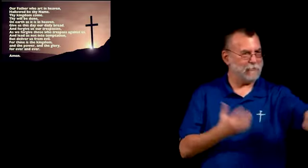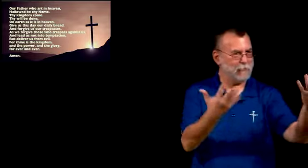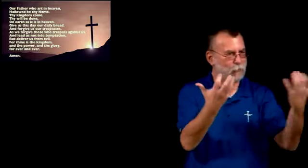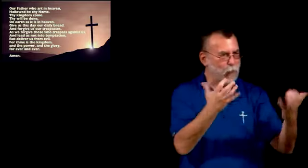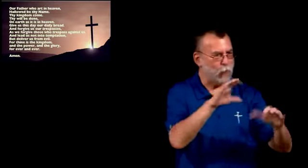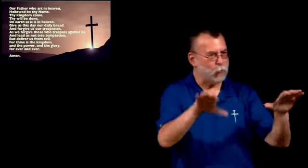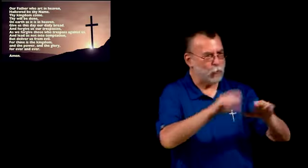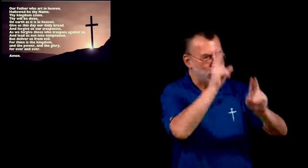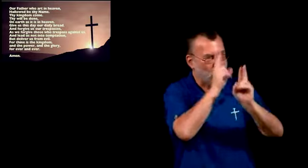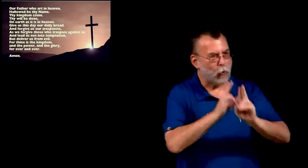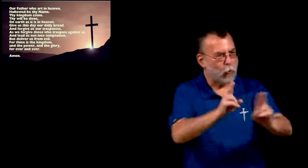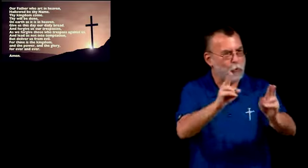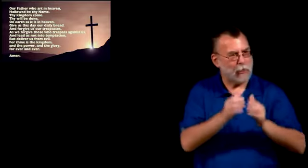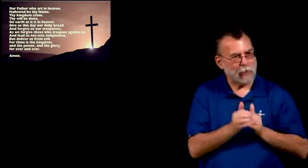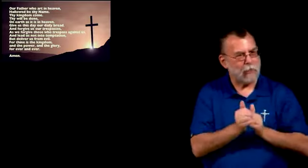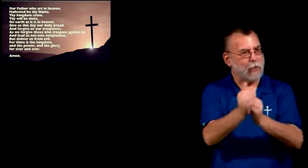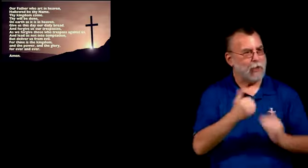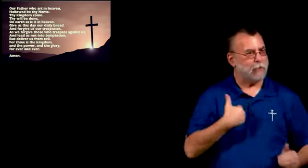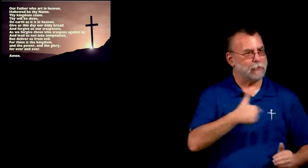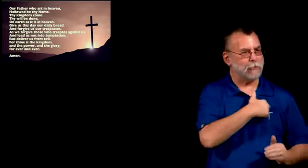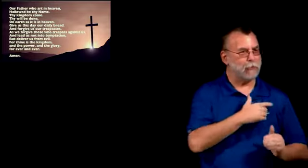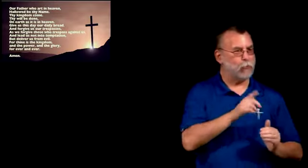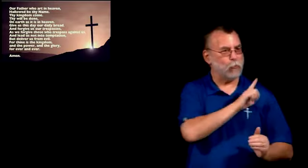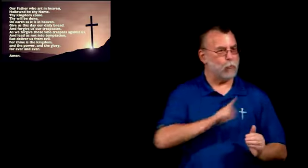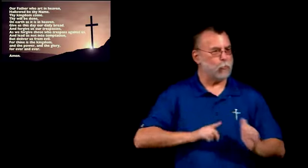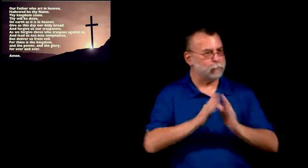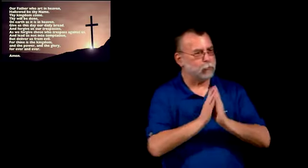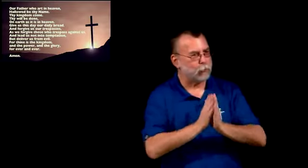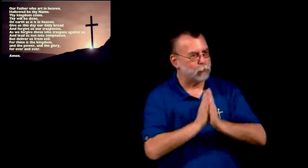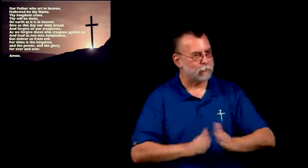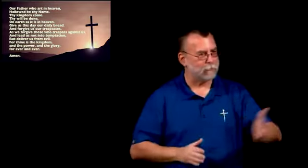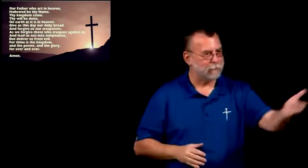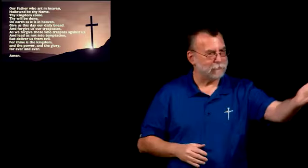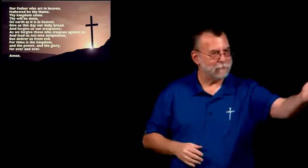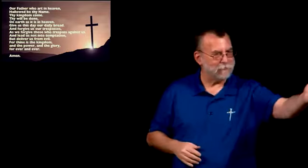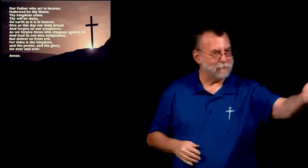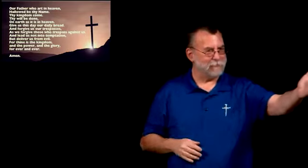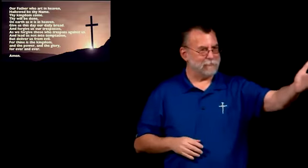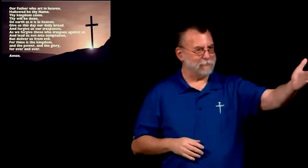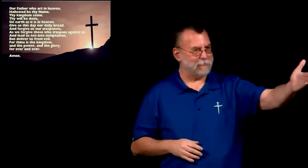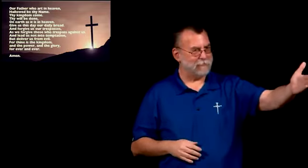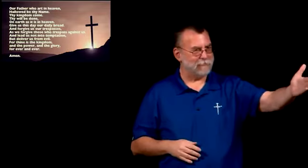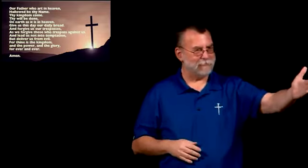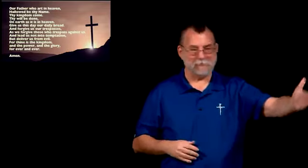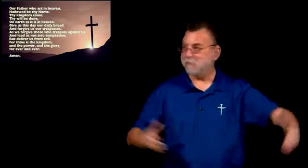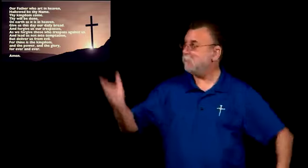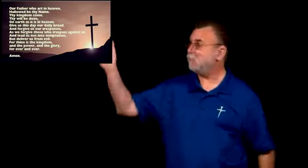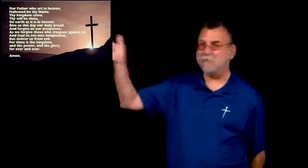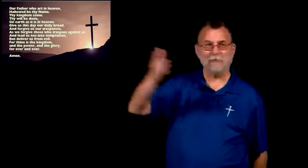Where's she going? Wait. Would be an honor for you to lead us in the Lord's Prayer.